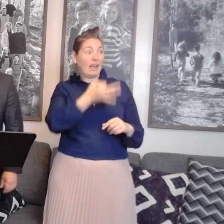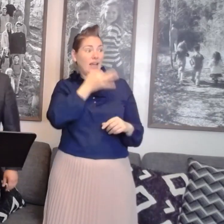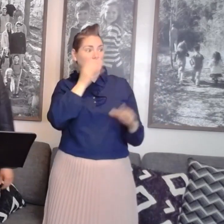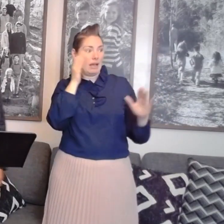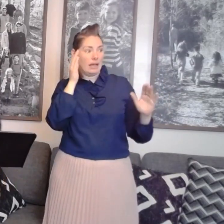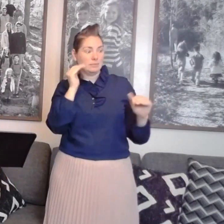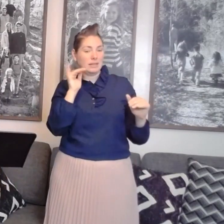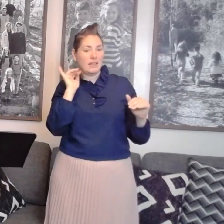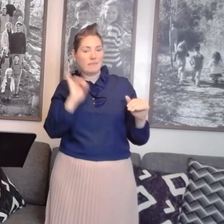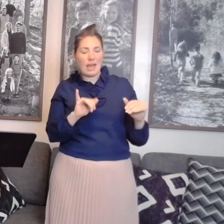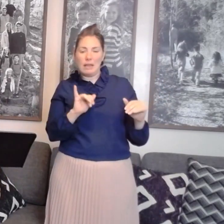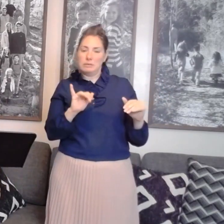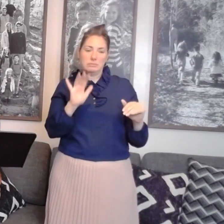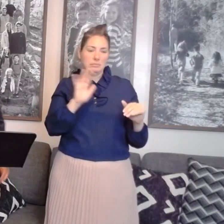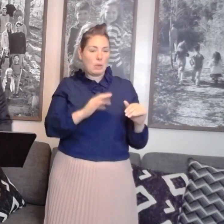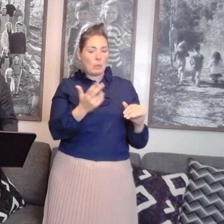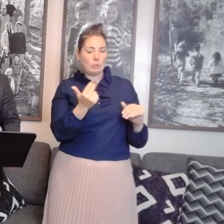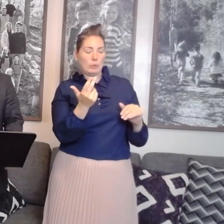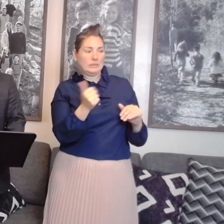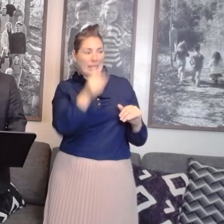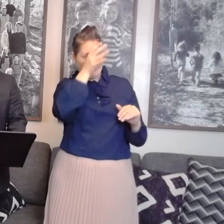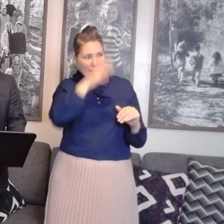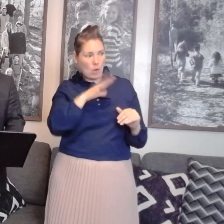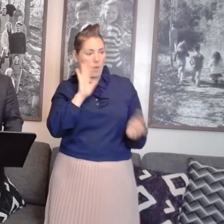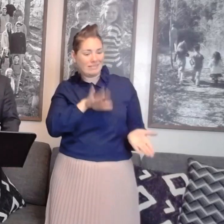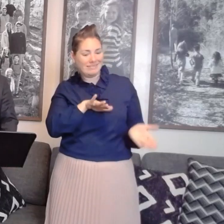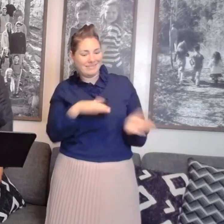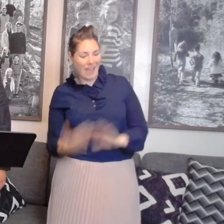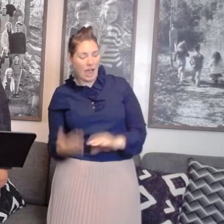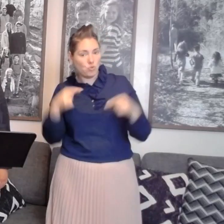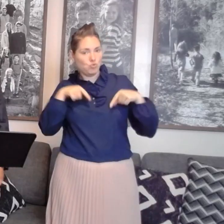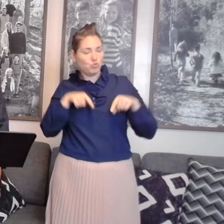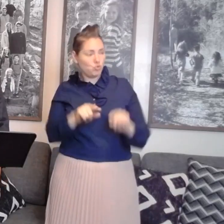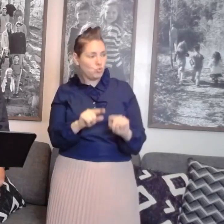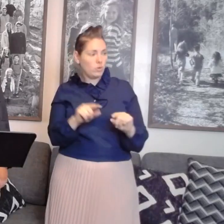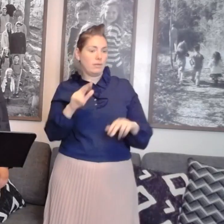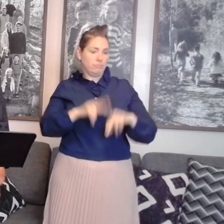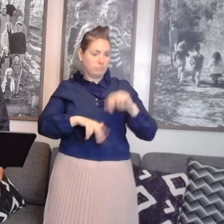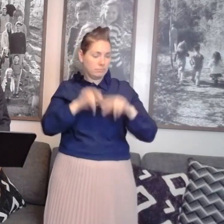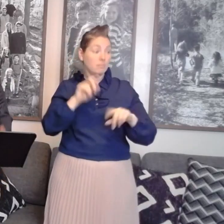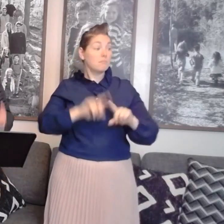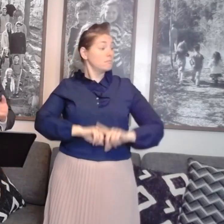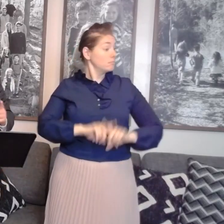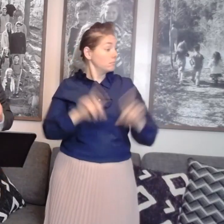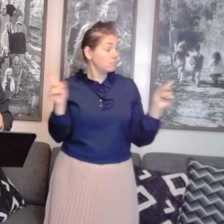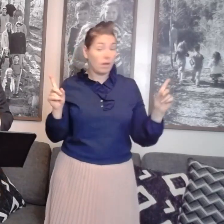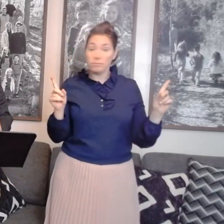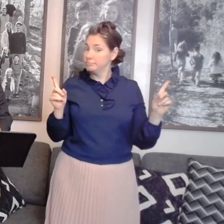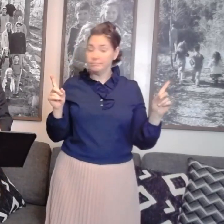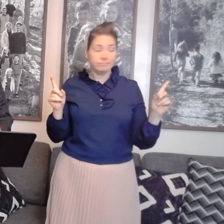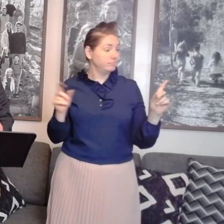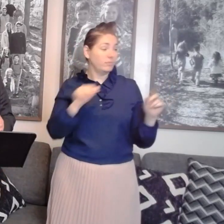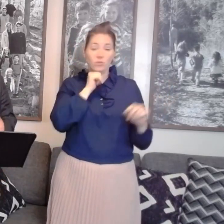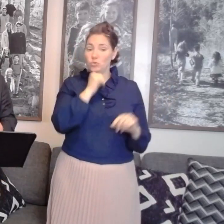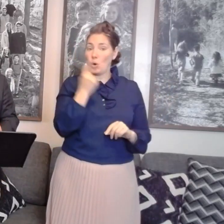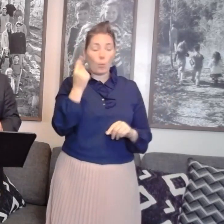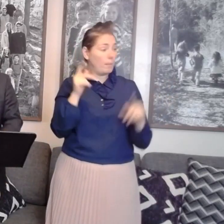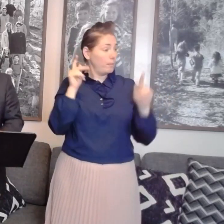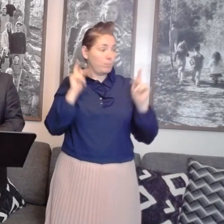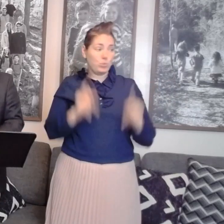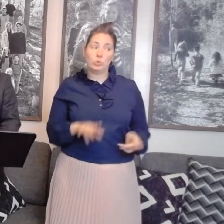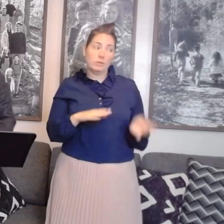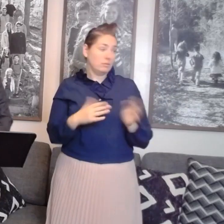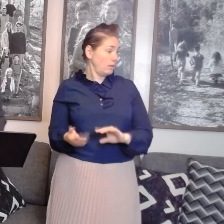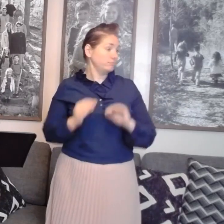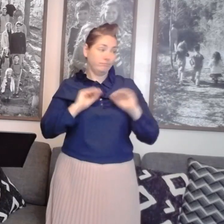expected 13 men to die during the construction. However, not one person lost